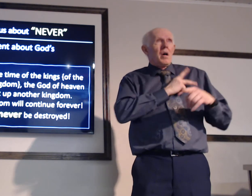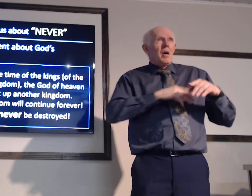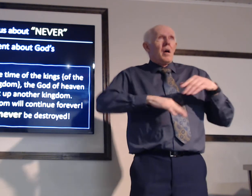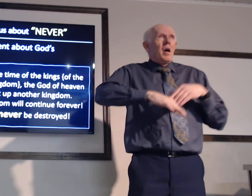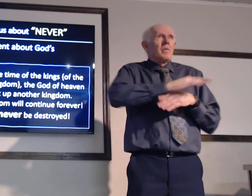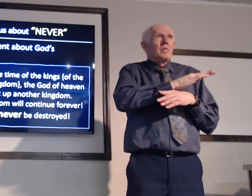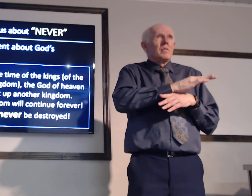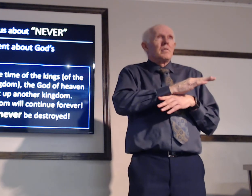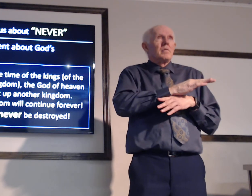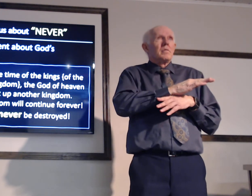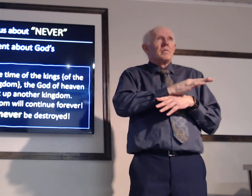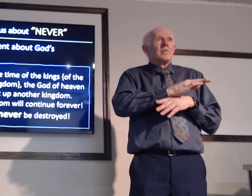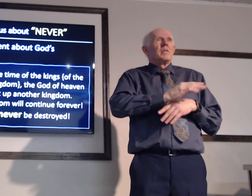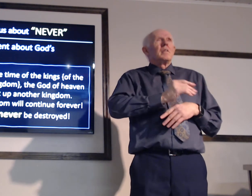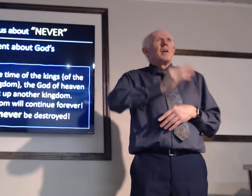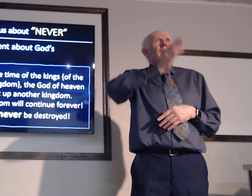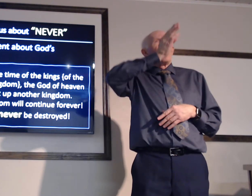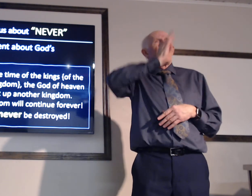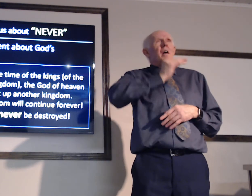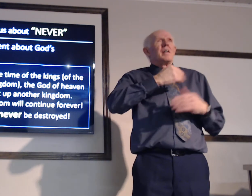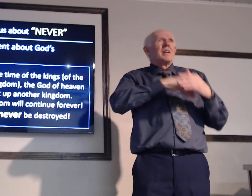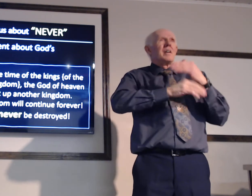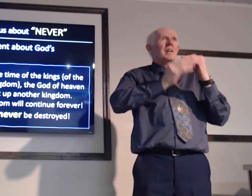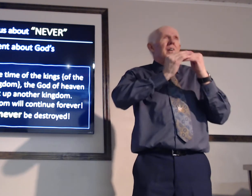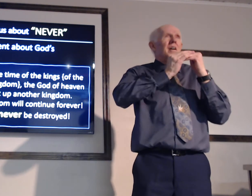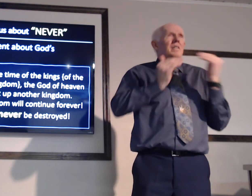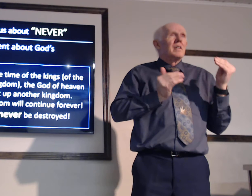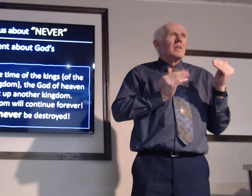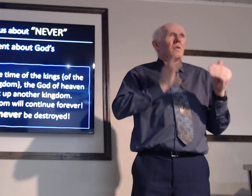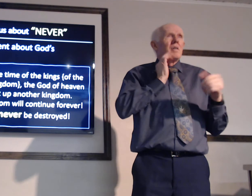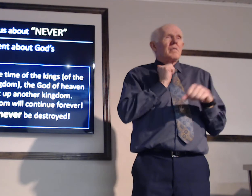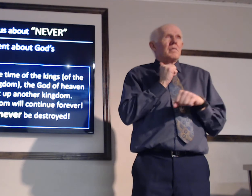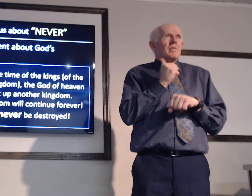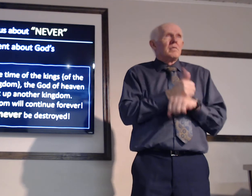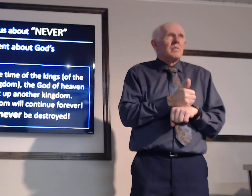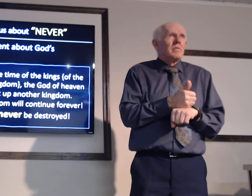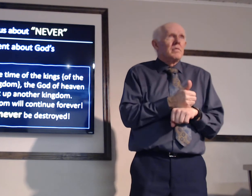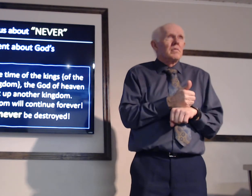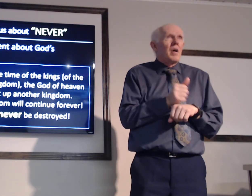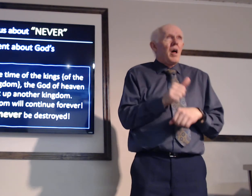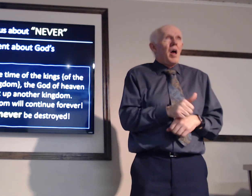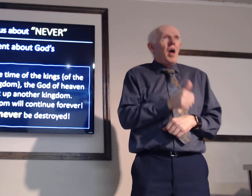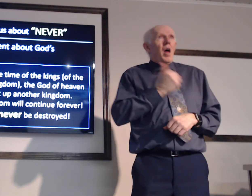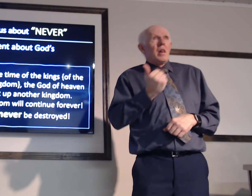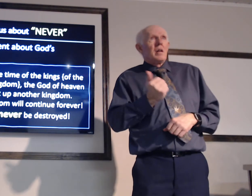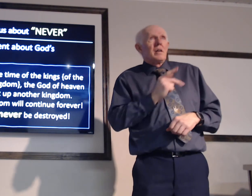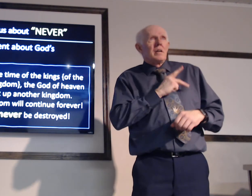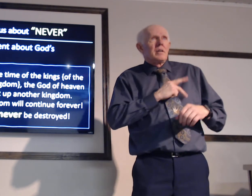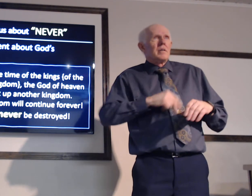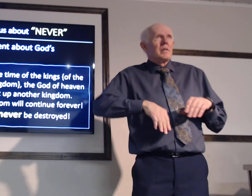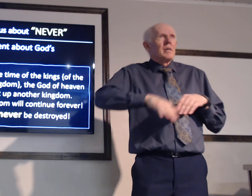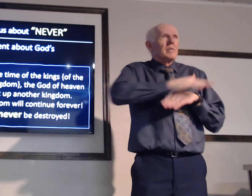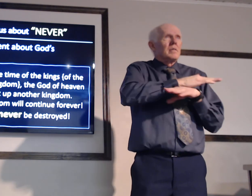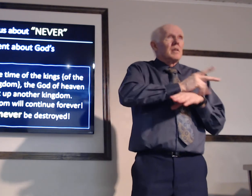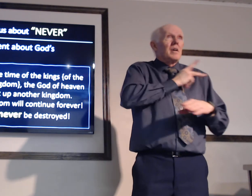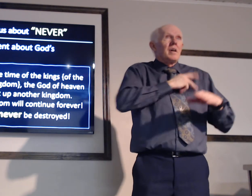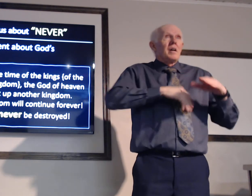kingdom, the God of heaven will set up another kingdom.